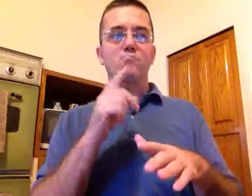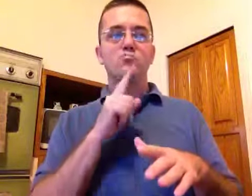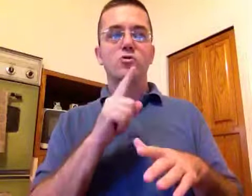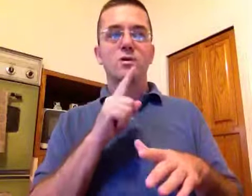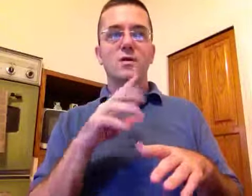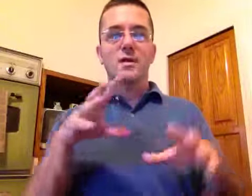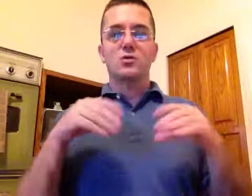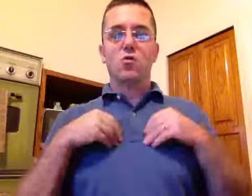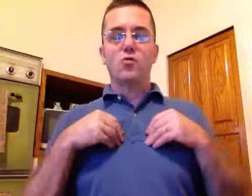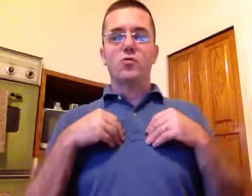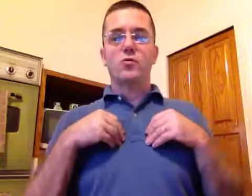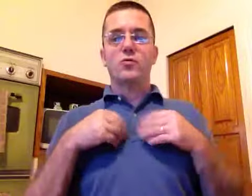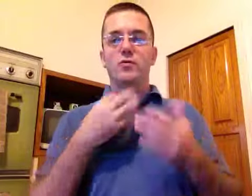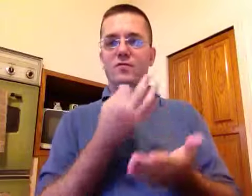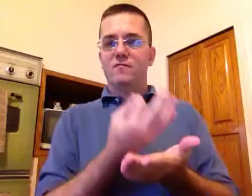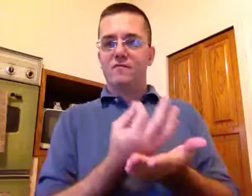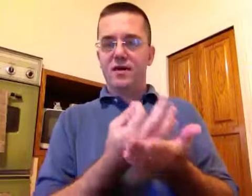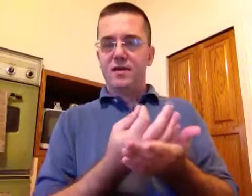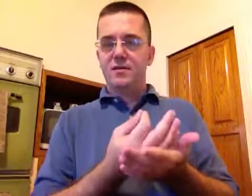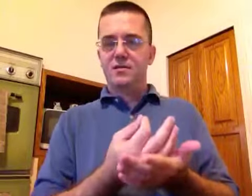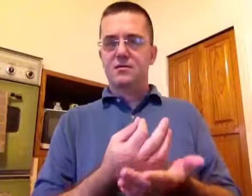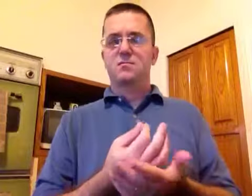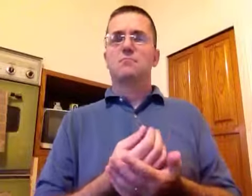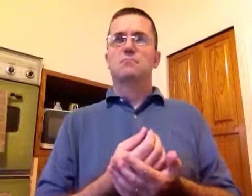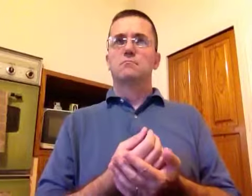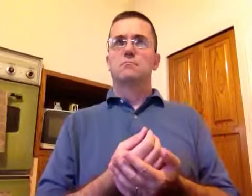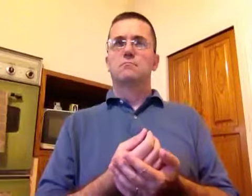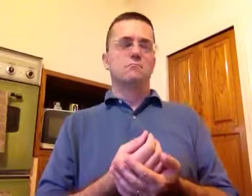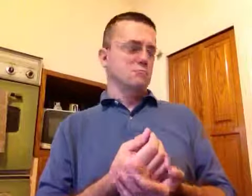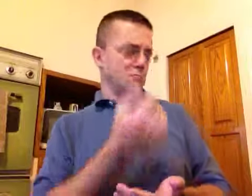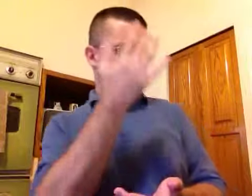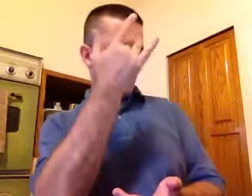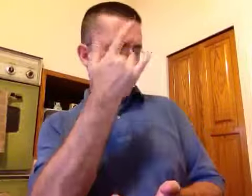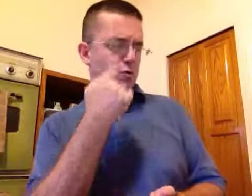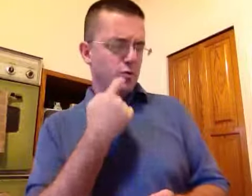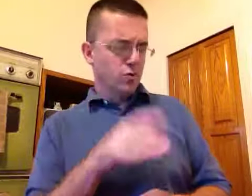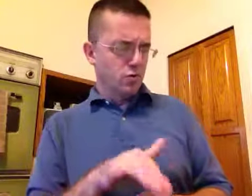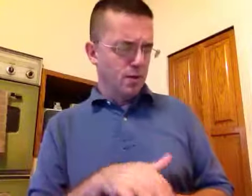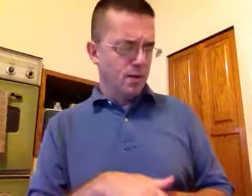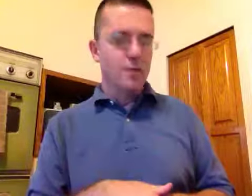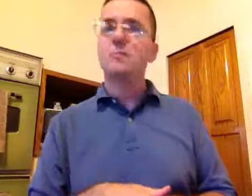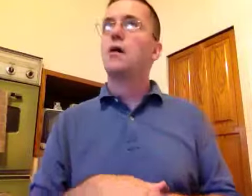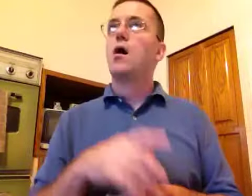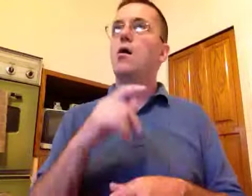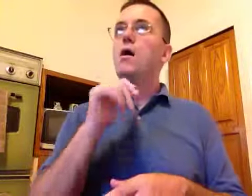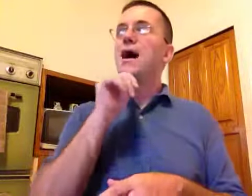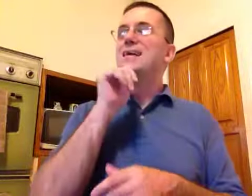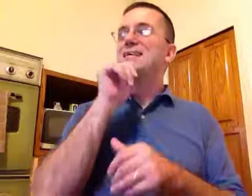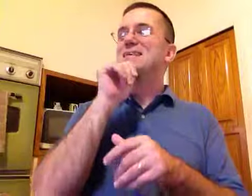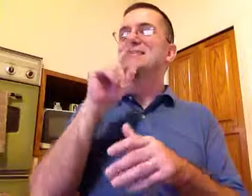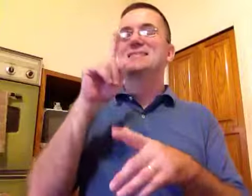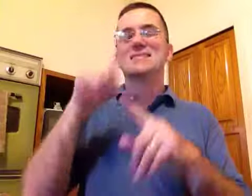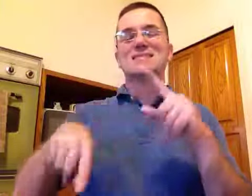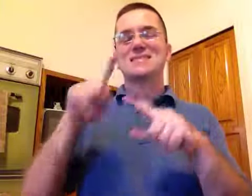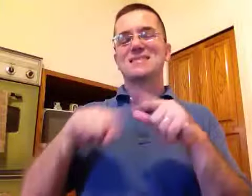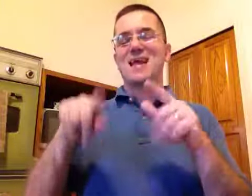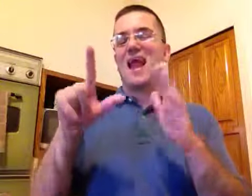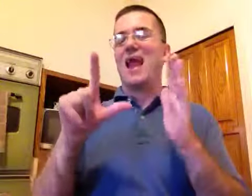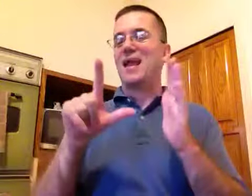And why would you do that? Well, not being able to refinance due to credit viability and